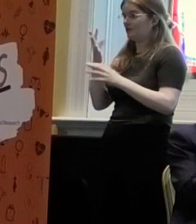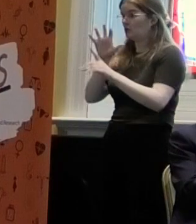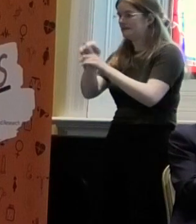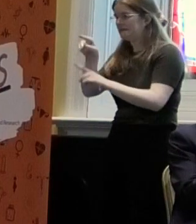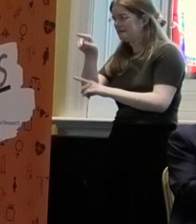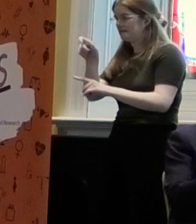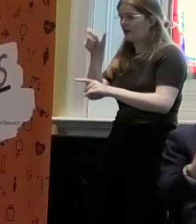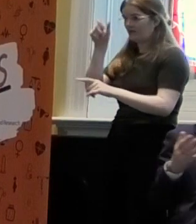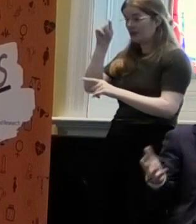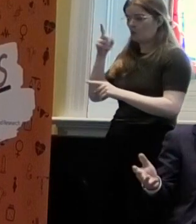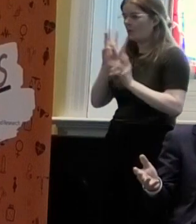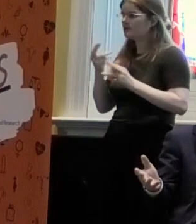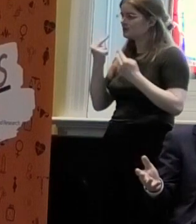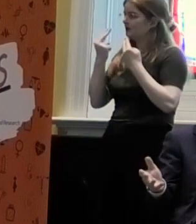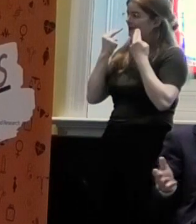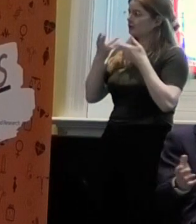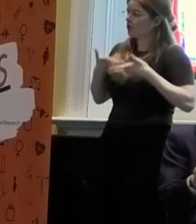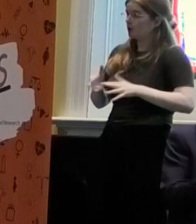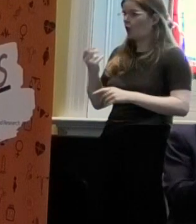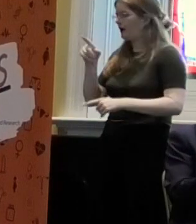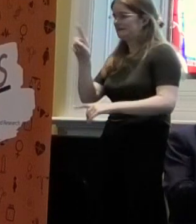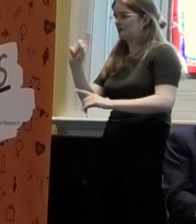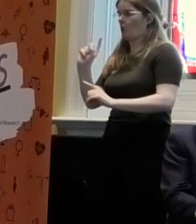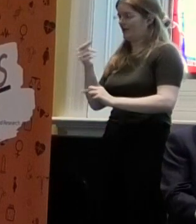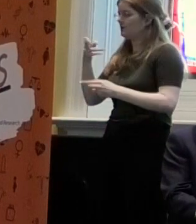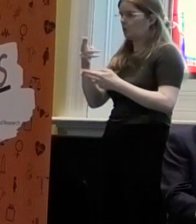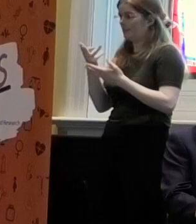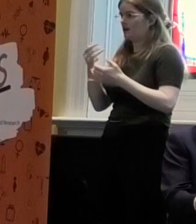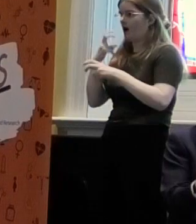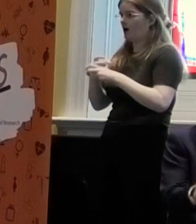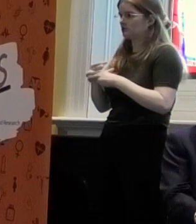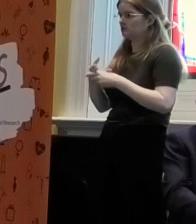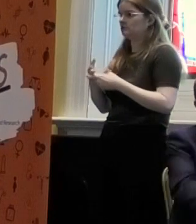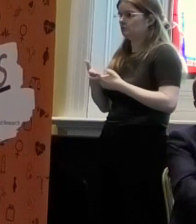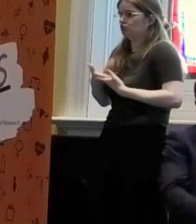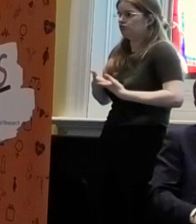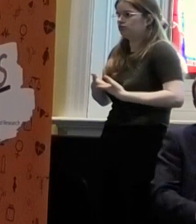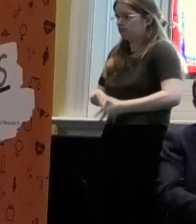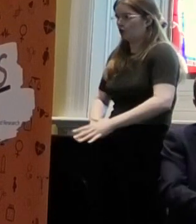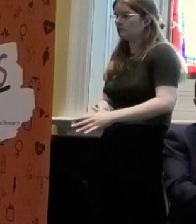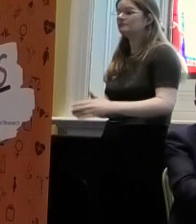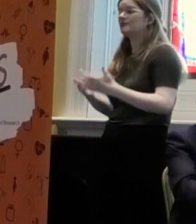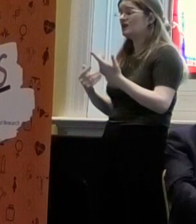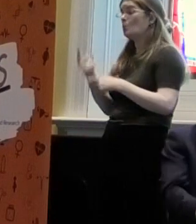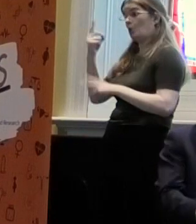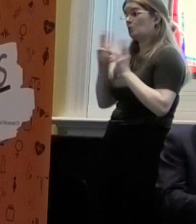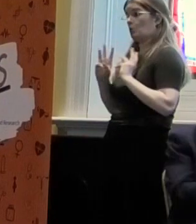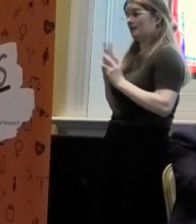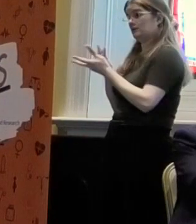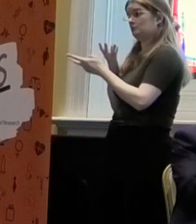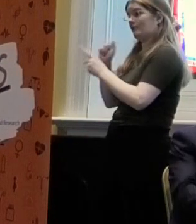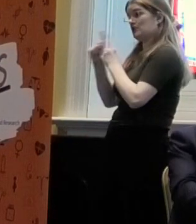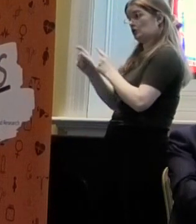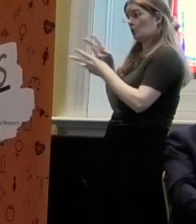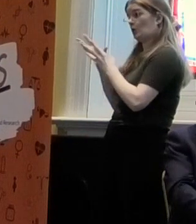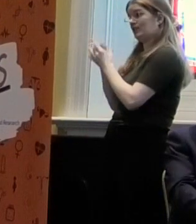have a simple natural birth or a complicated birth? And Naomi Burke, who's now a consultant with us in the Rotunda, and Neve Murphy,